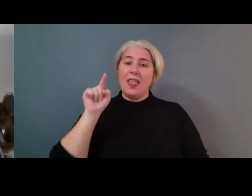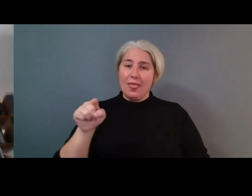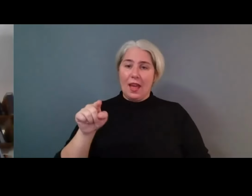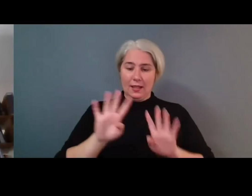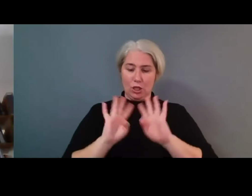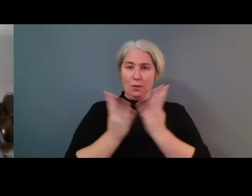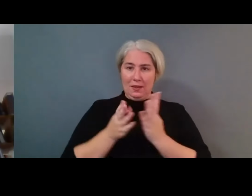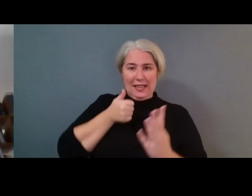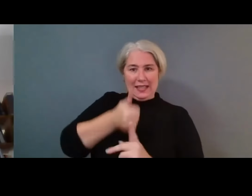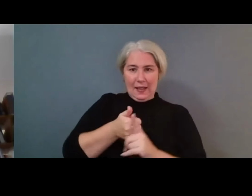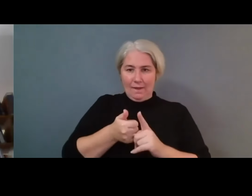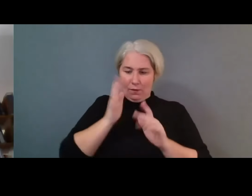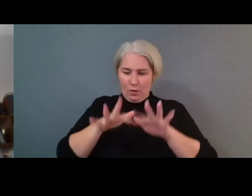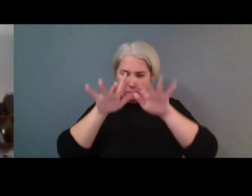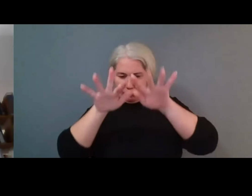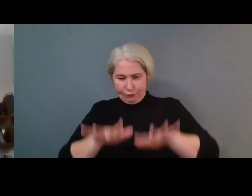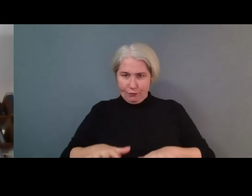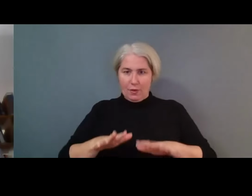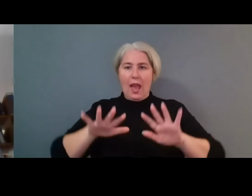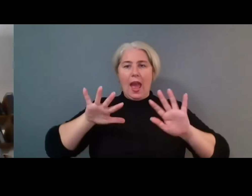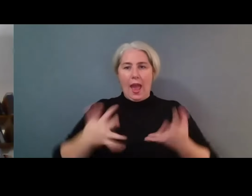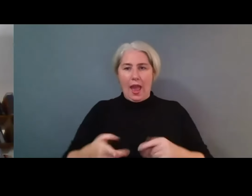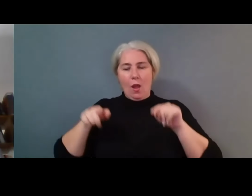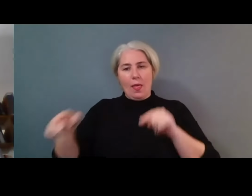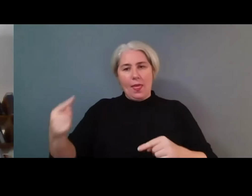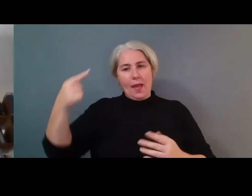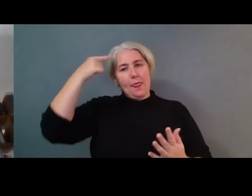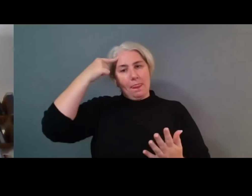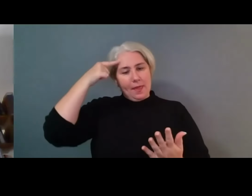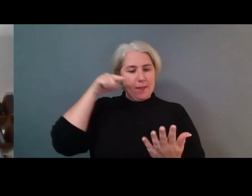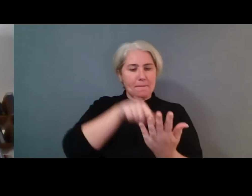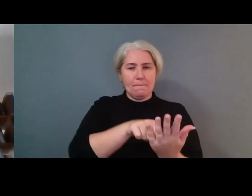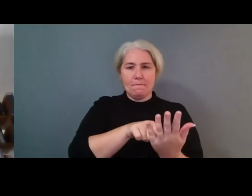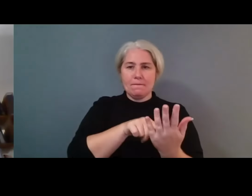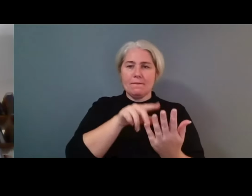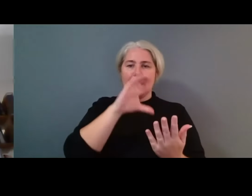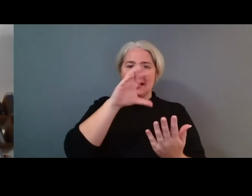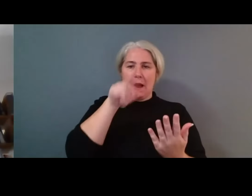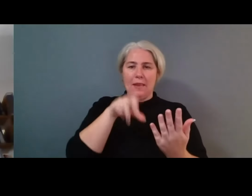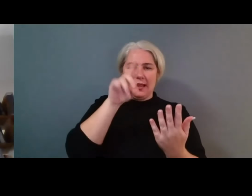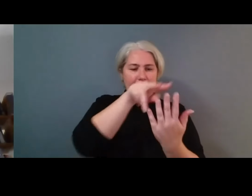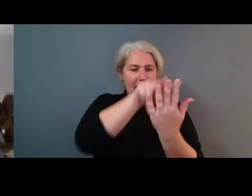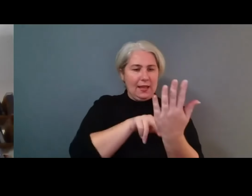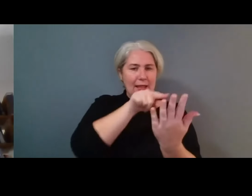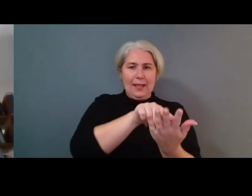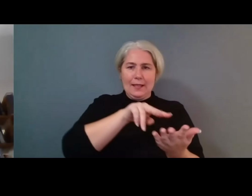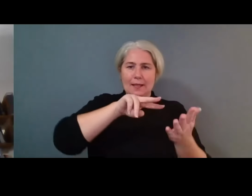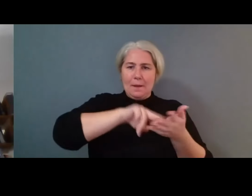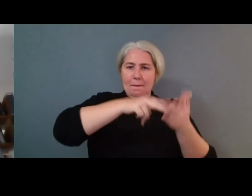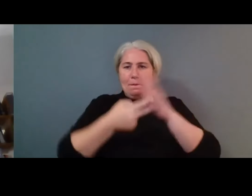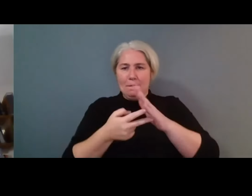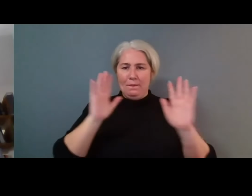about legal interpretations of provisions of the treaty, and I will come to that